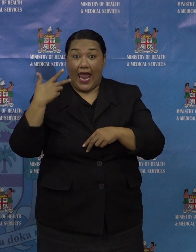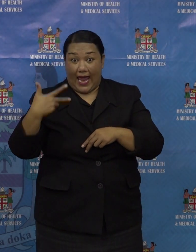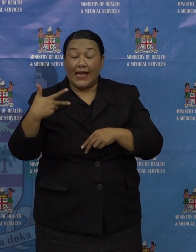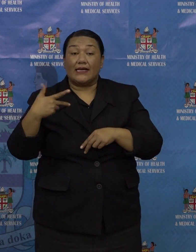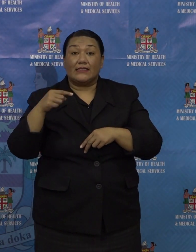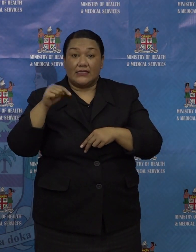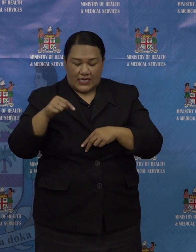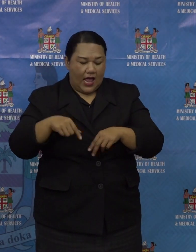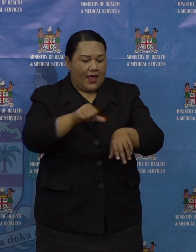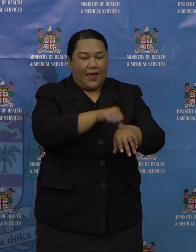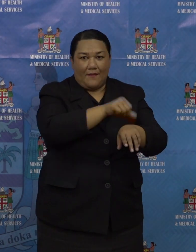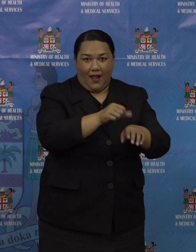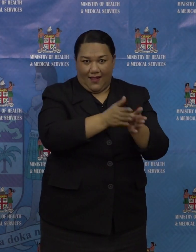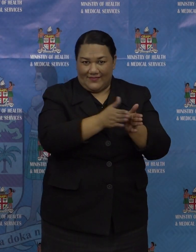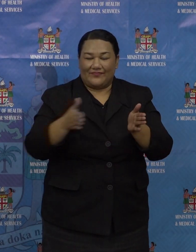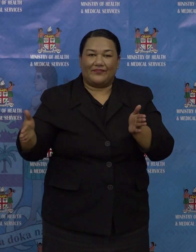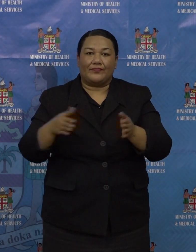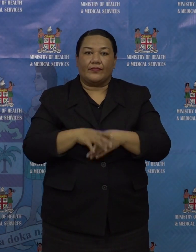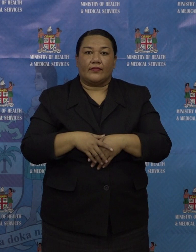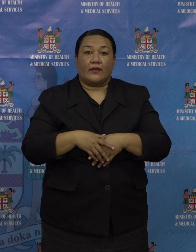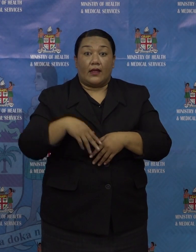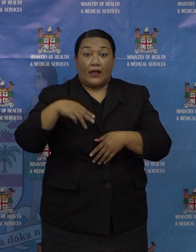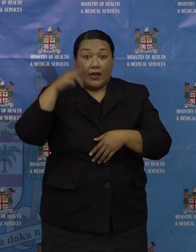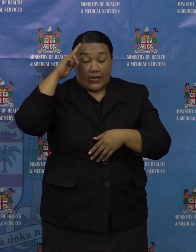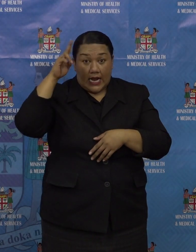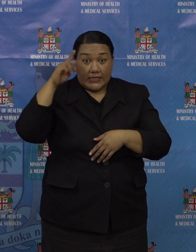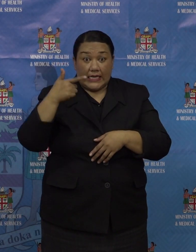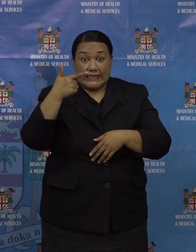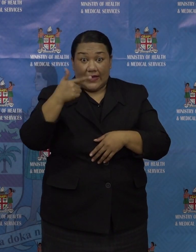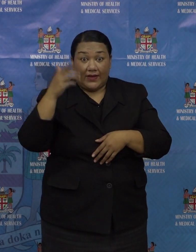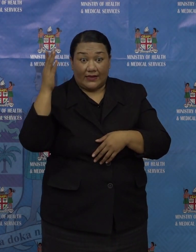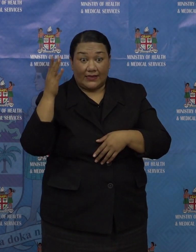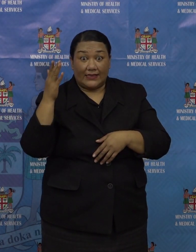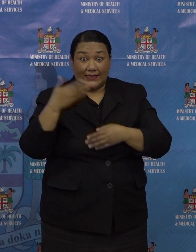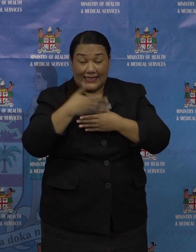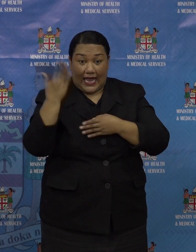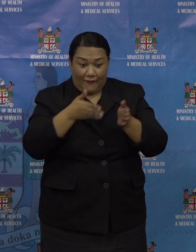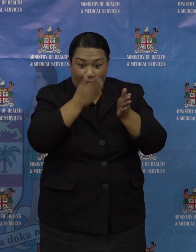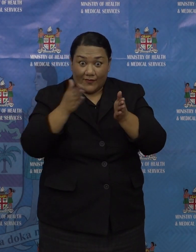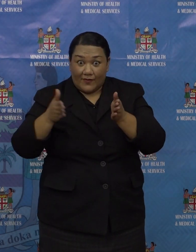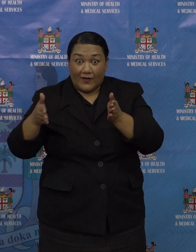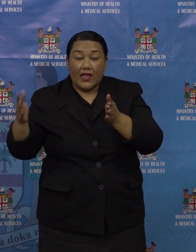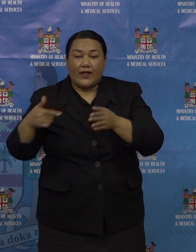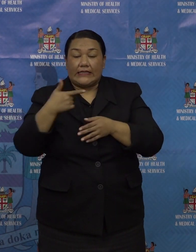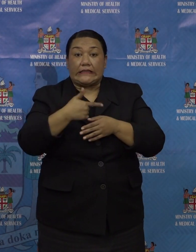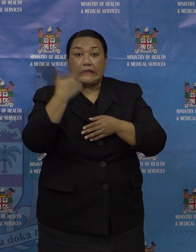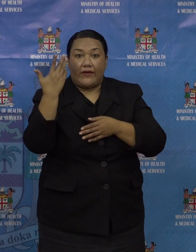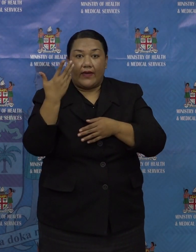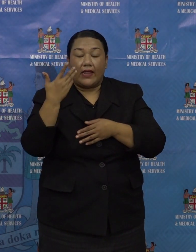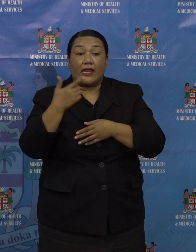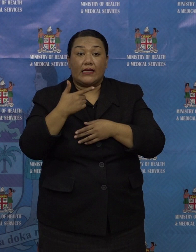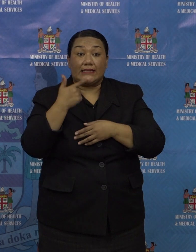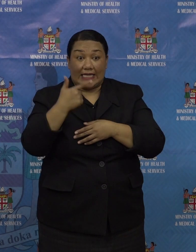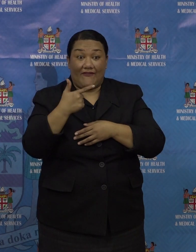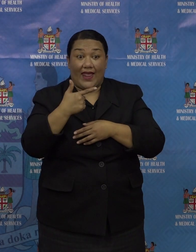in April this year. Our national 7-day average of COVID-19 deaths per day is 7 and has remained at about 7